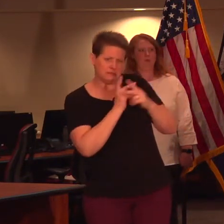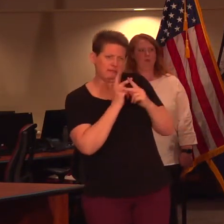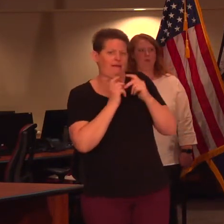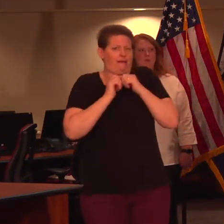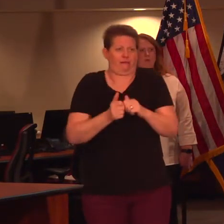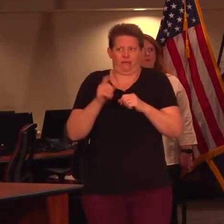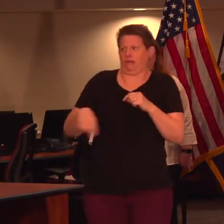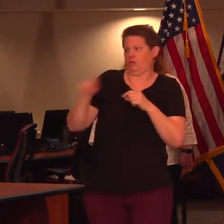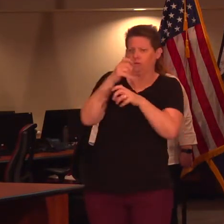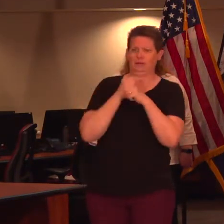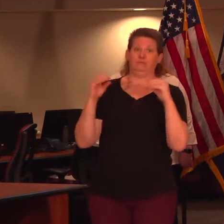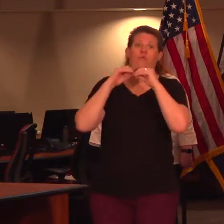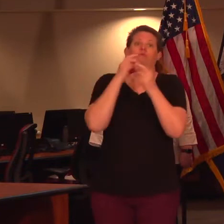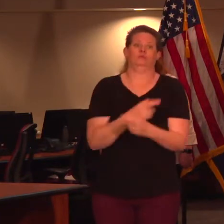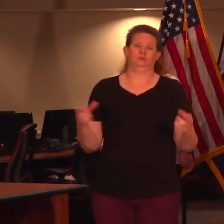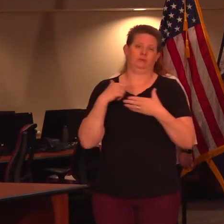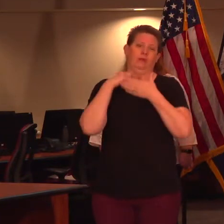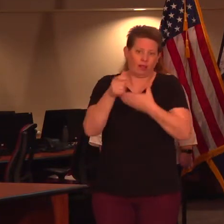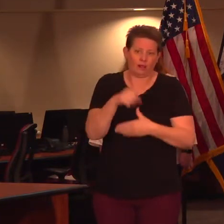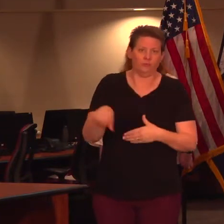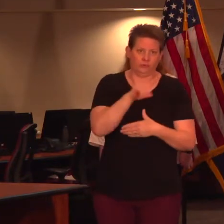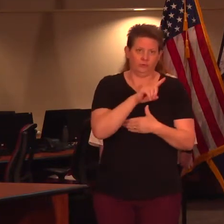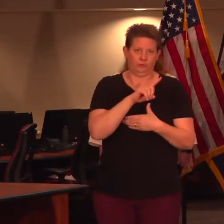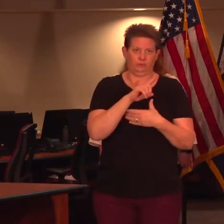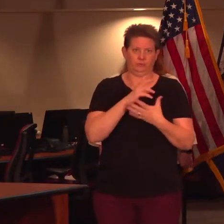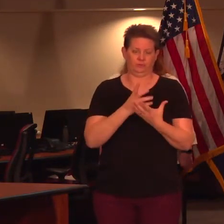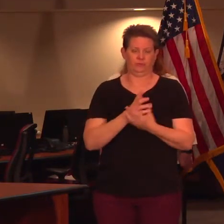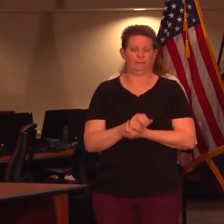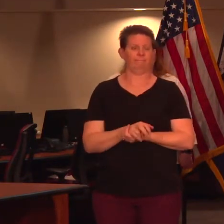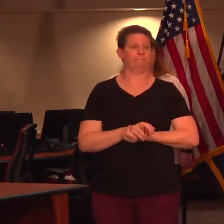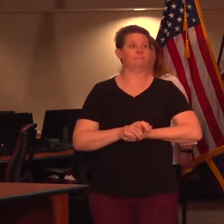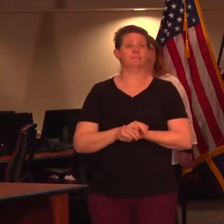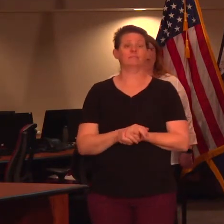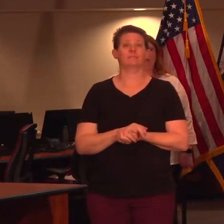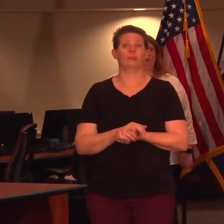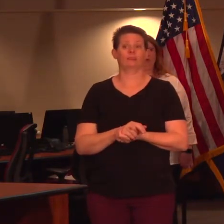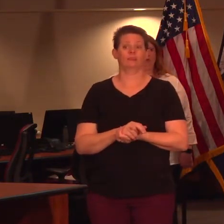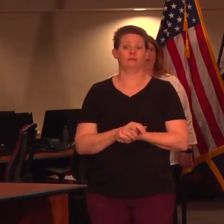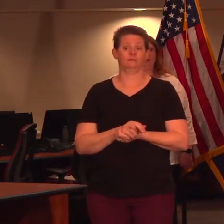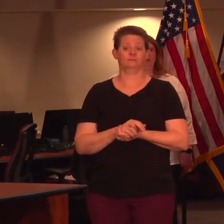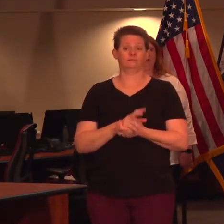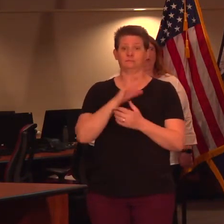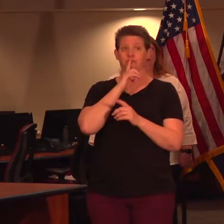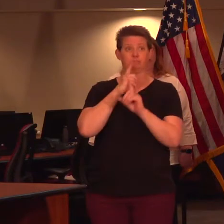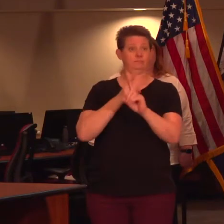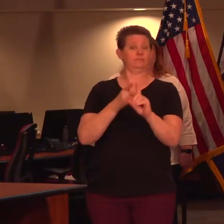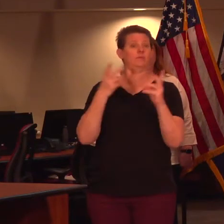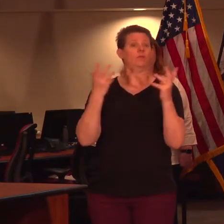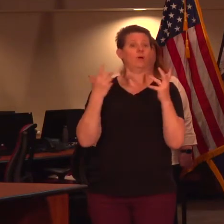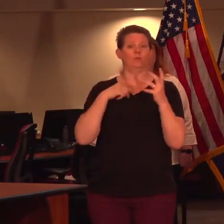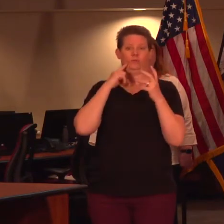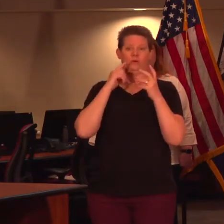get some resources to help you get through. But the main thing, what we hope that we can do, is we can get our economy